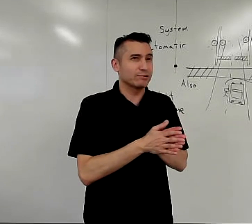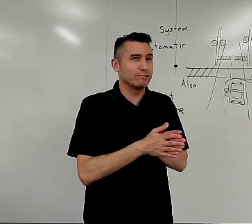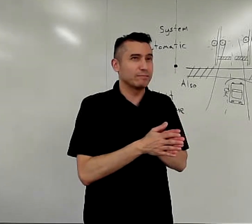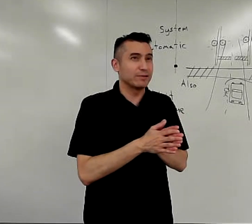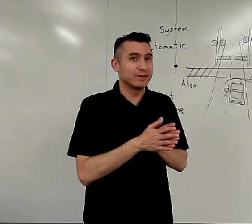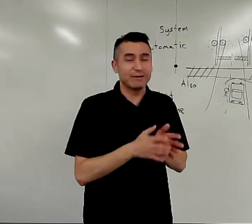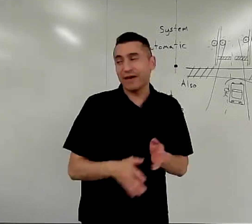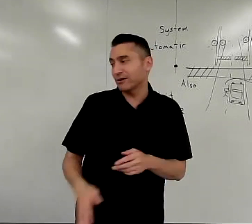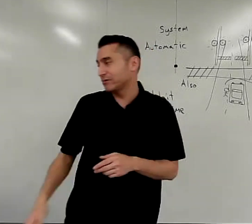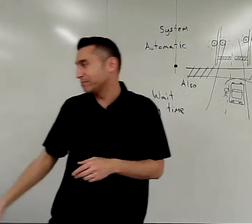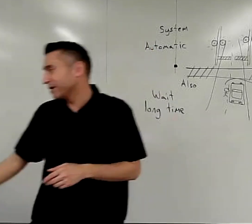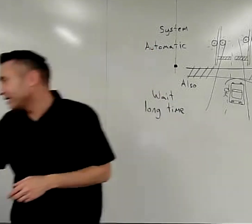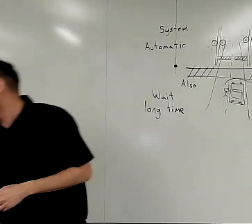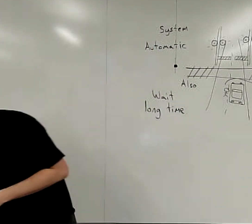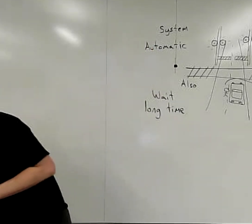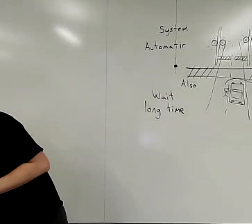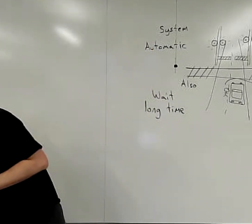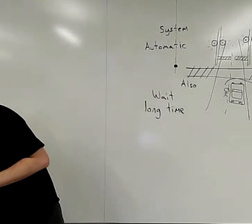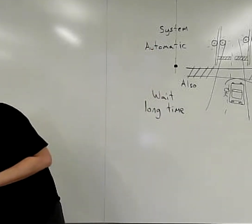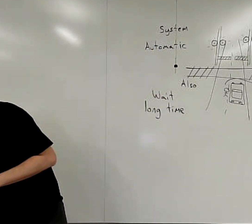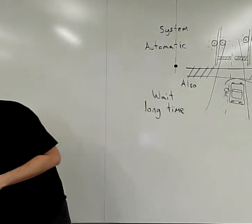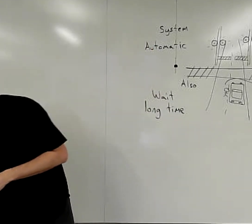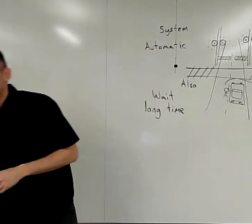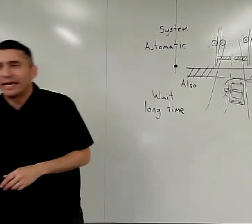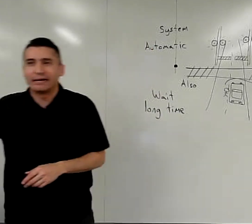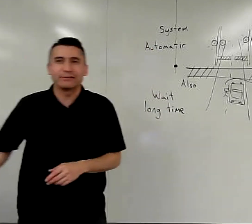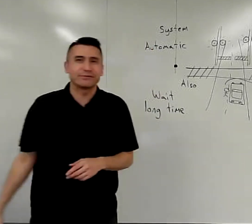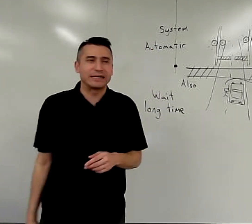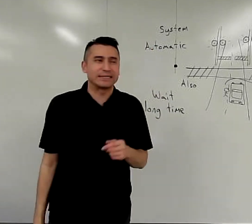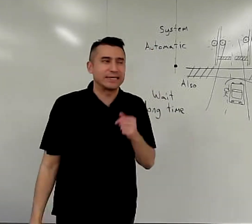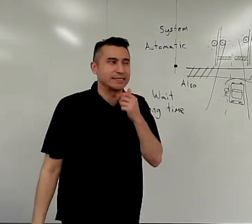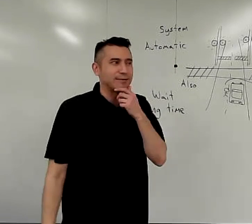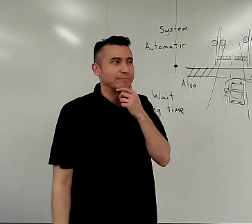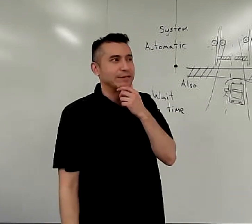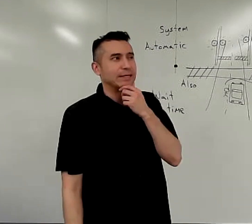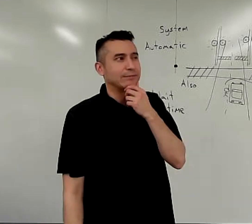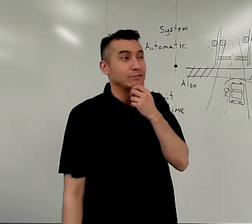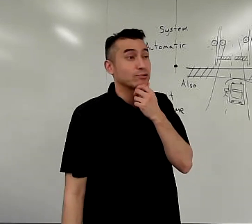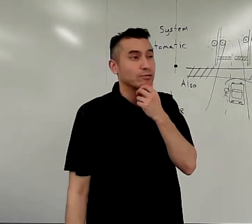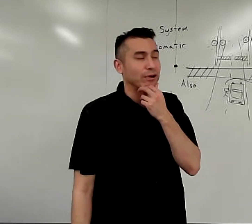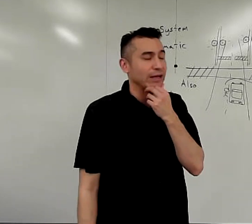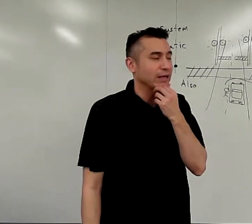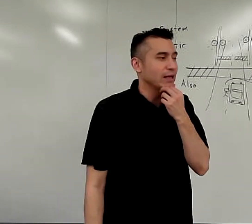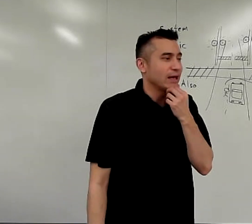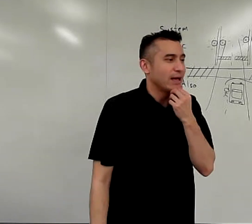actor the deaf actor who played her dad in the film, now I forget his last name, but Troy,